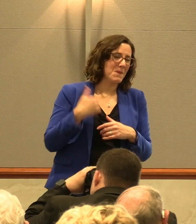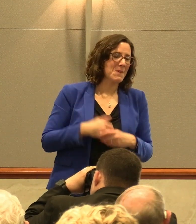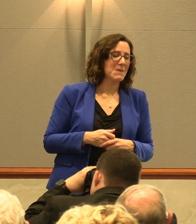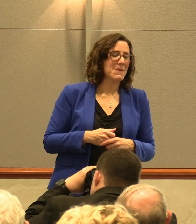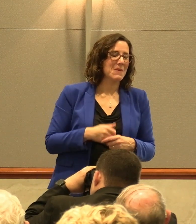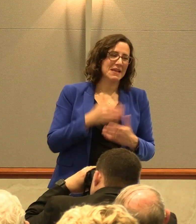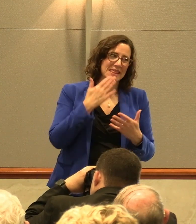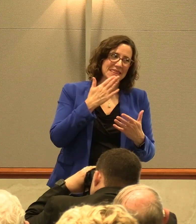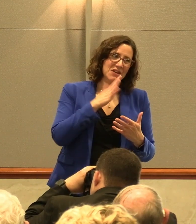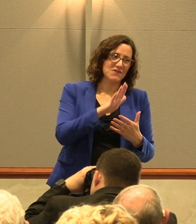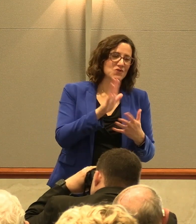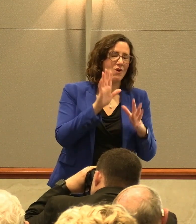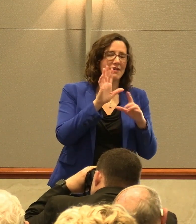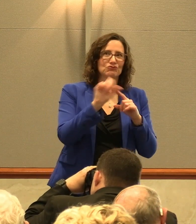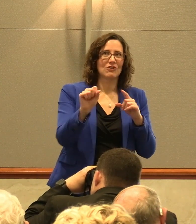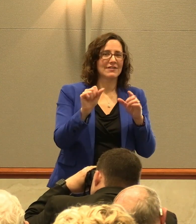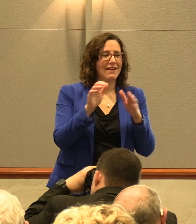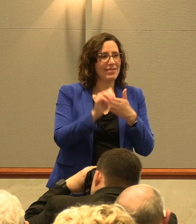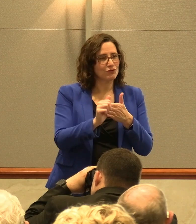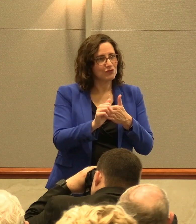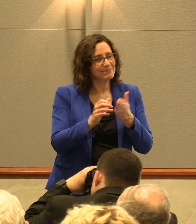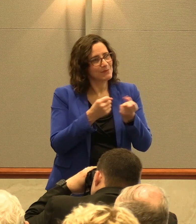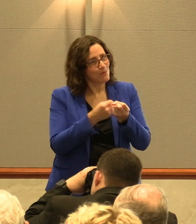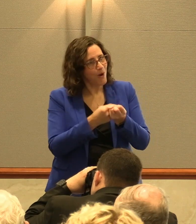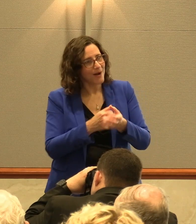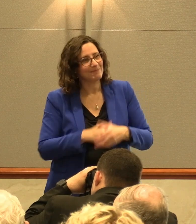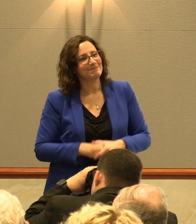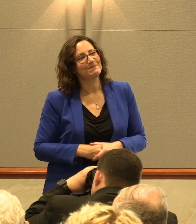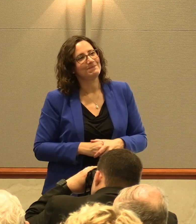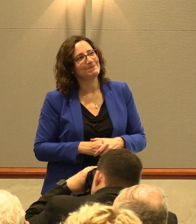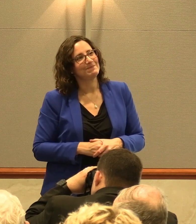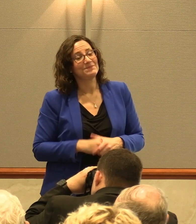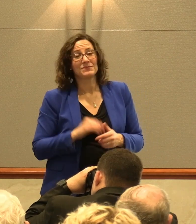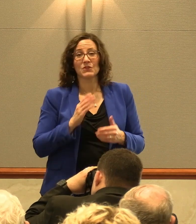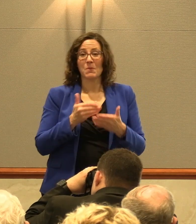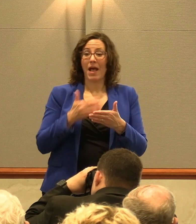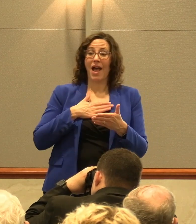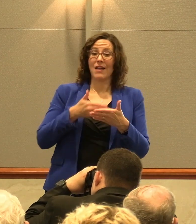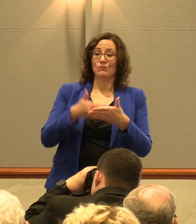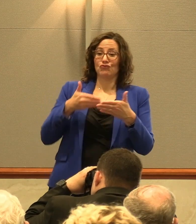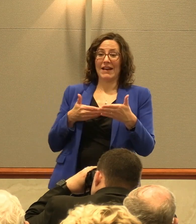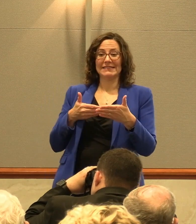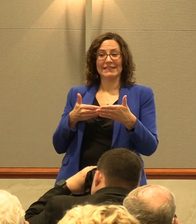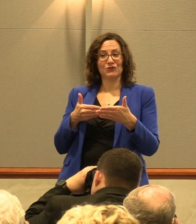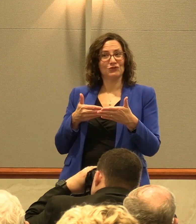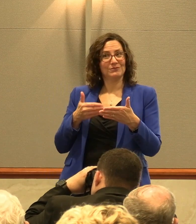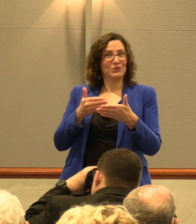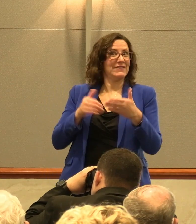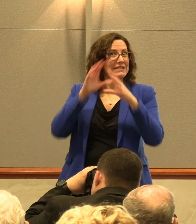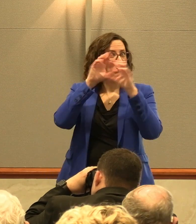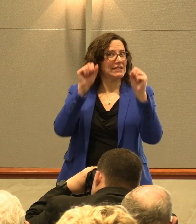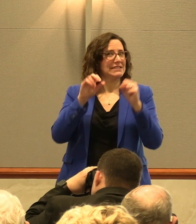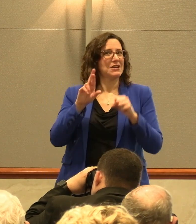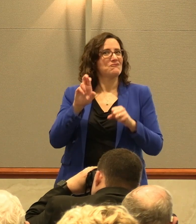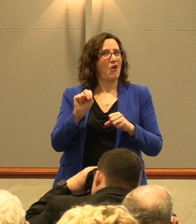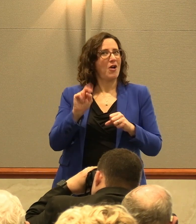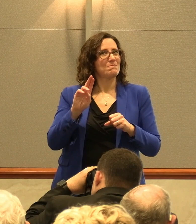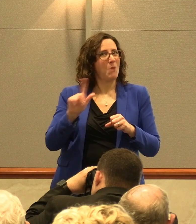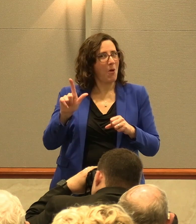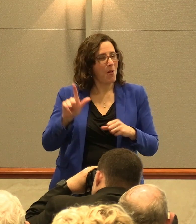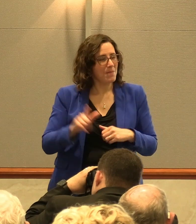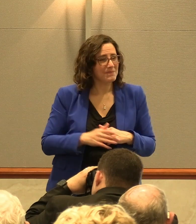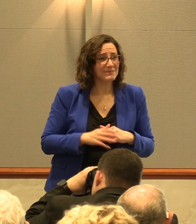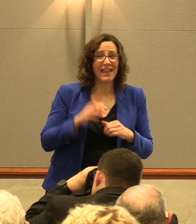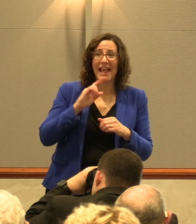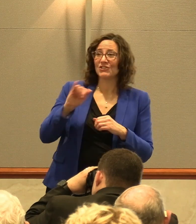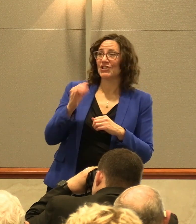Thank you for your extraordinary leadership and support. To my predecessor, Ron Paul, and to